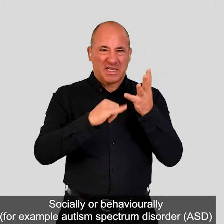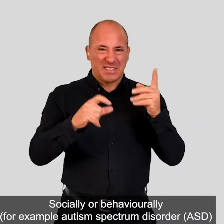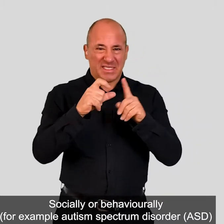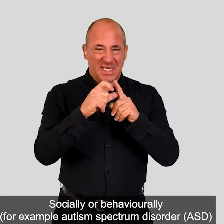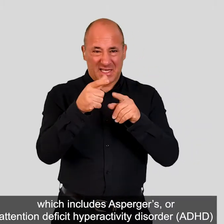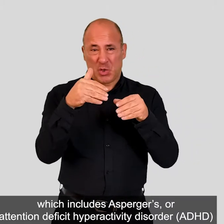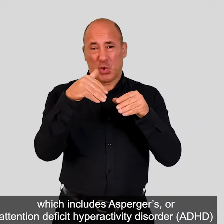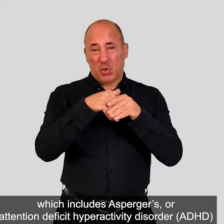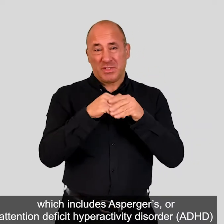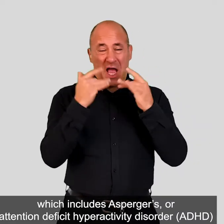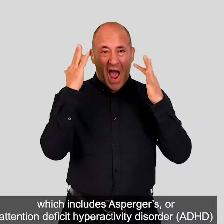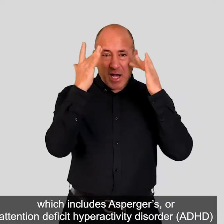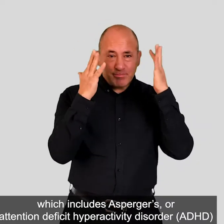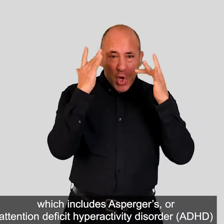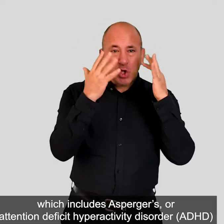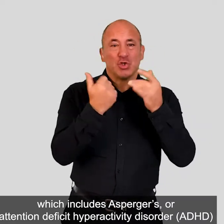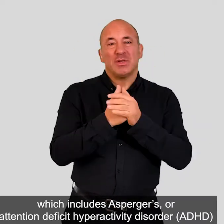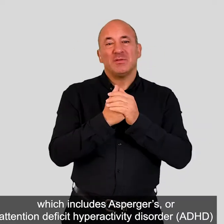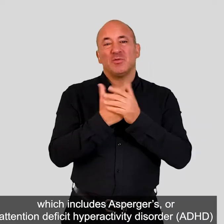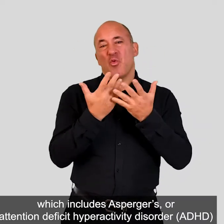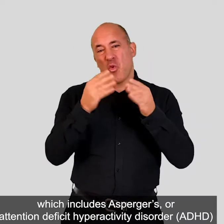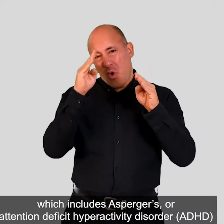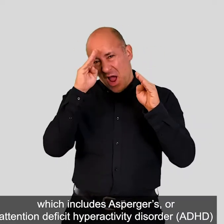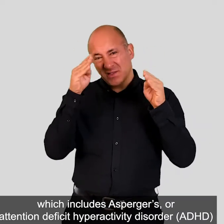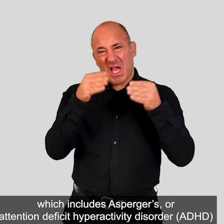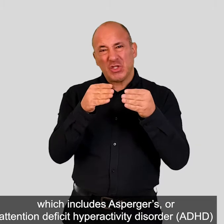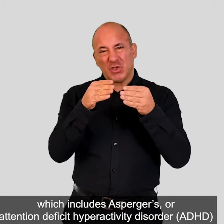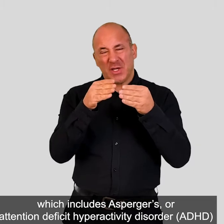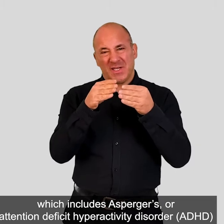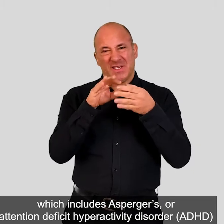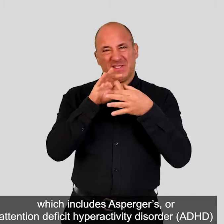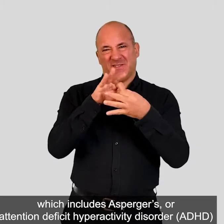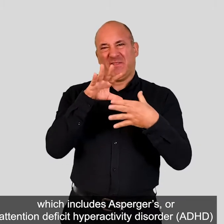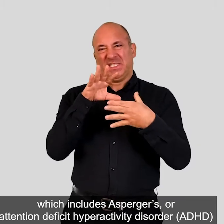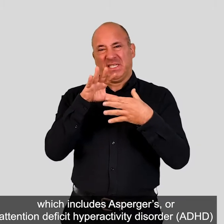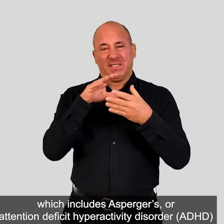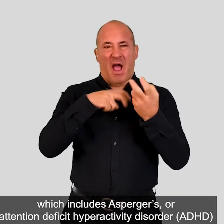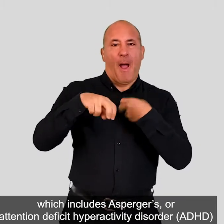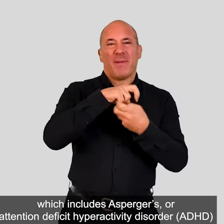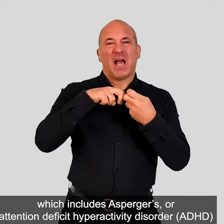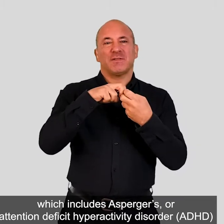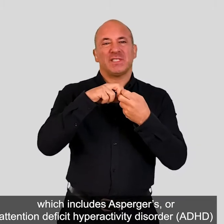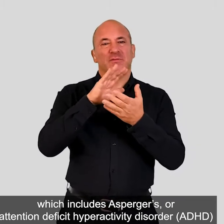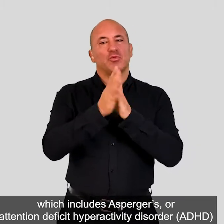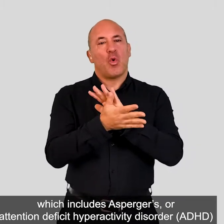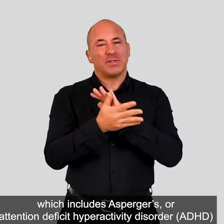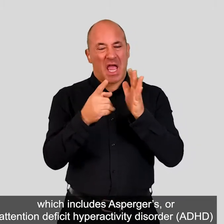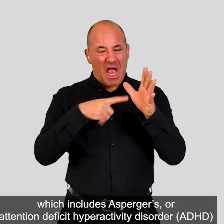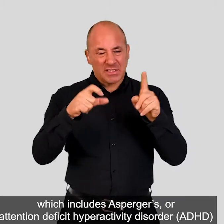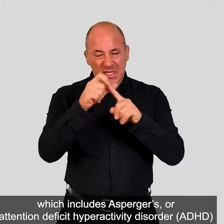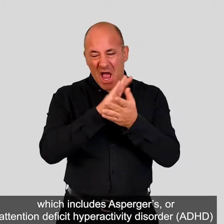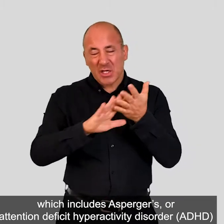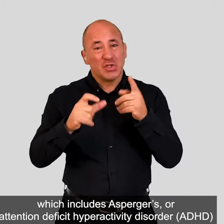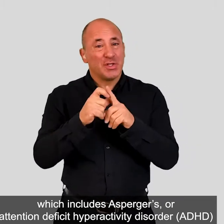ASD, which includes Asperger's, or attention deficit hyperactivity disorder,